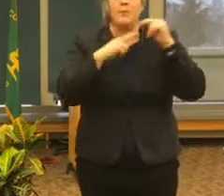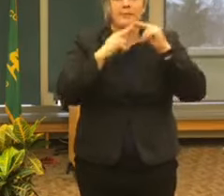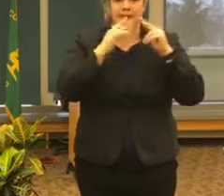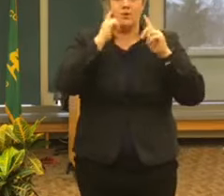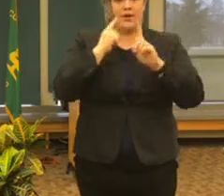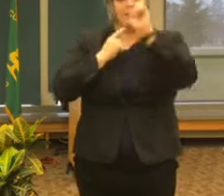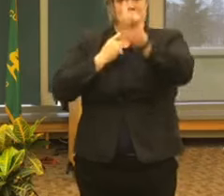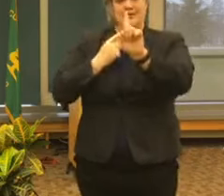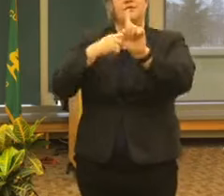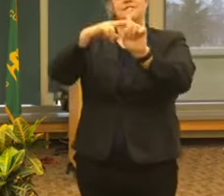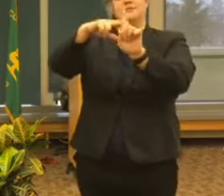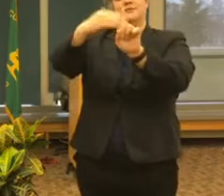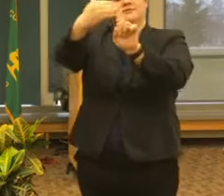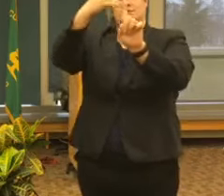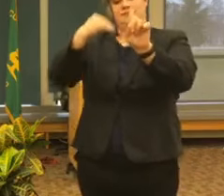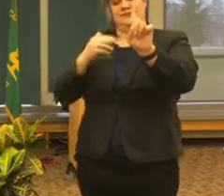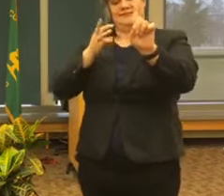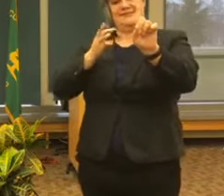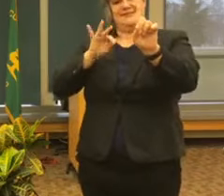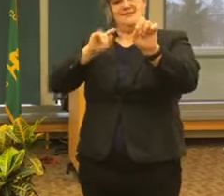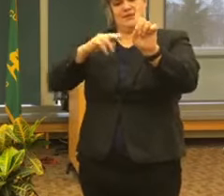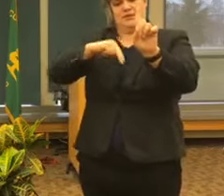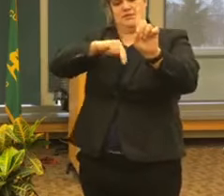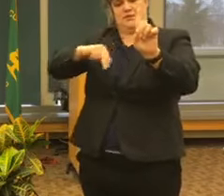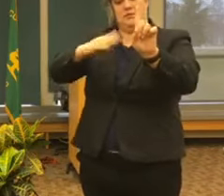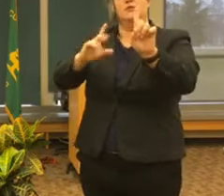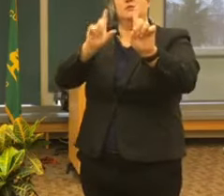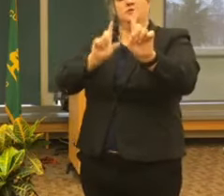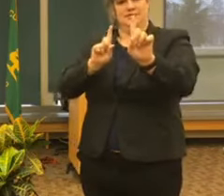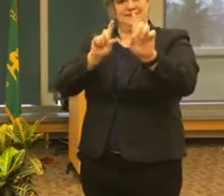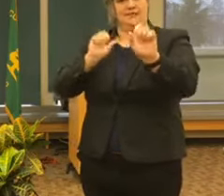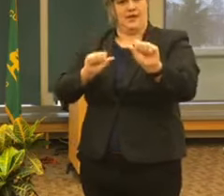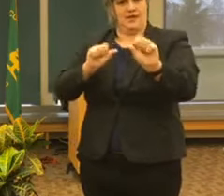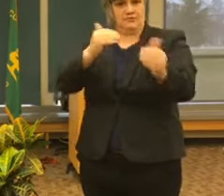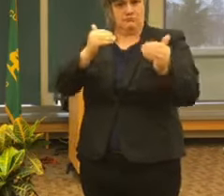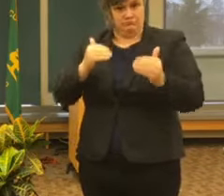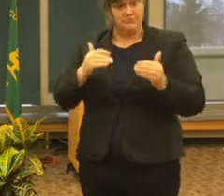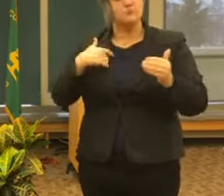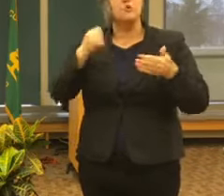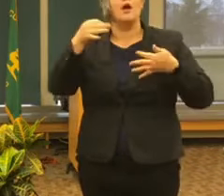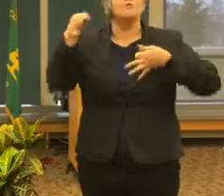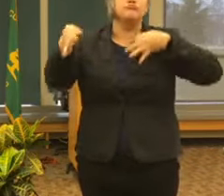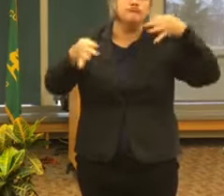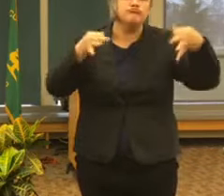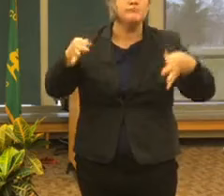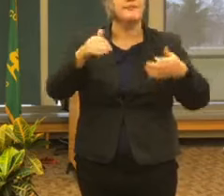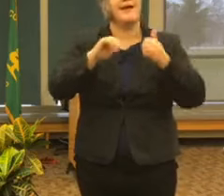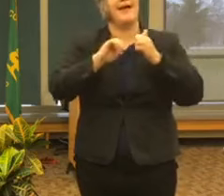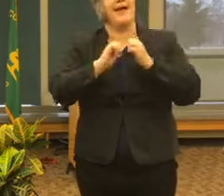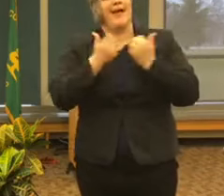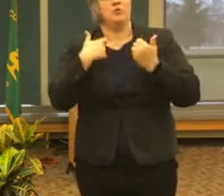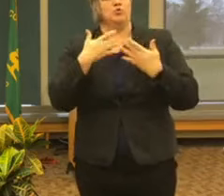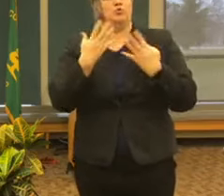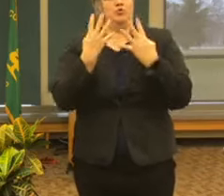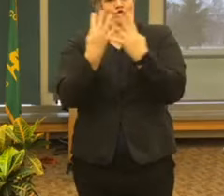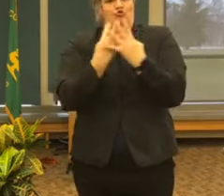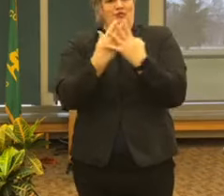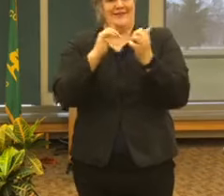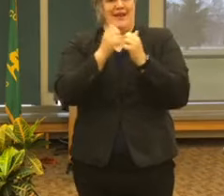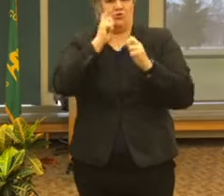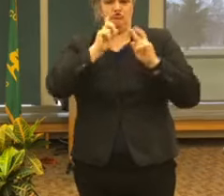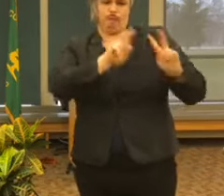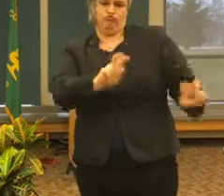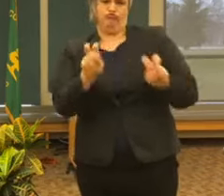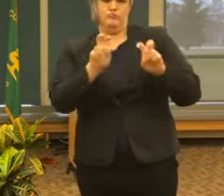is. So what we'd like to show you today is how to conduct maybe what your screening program could